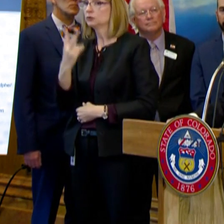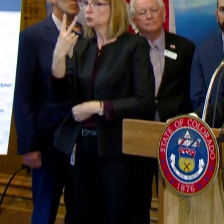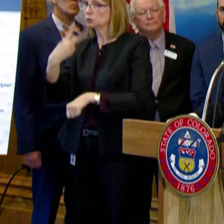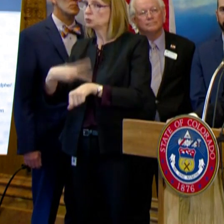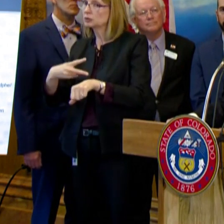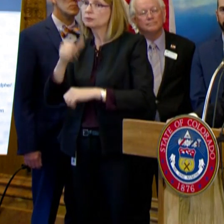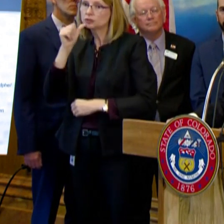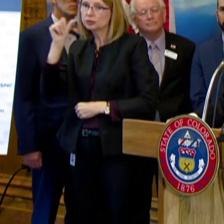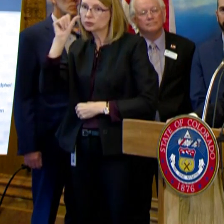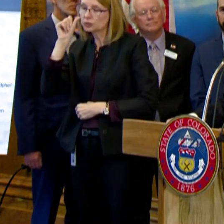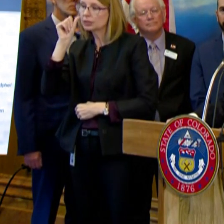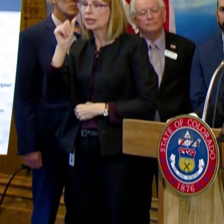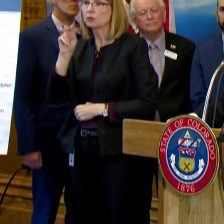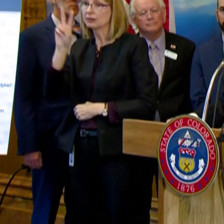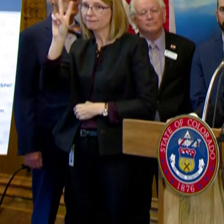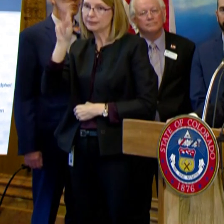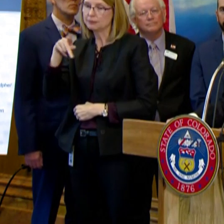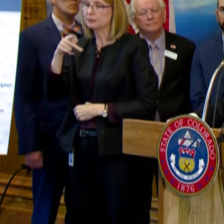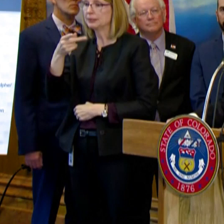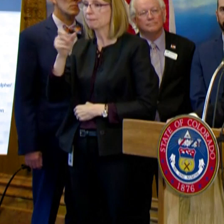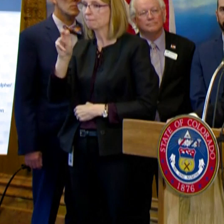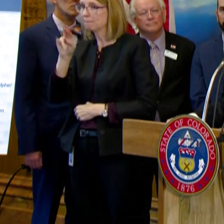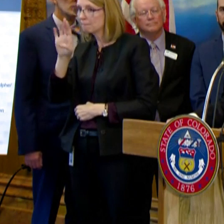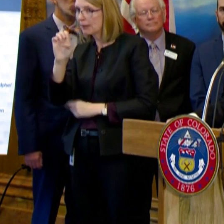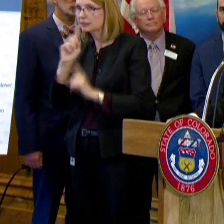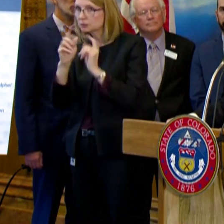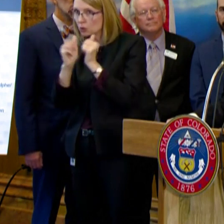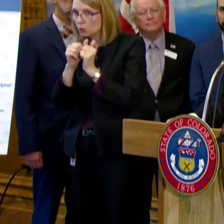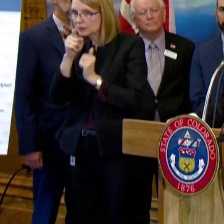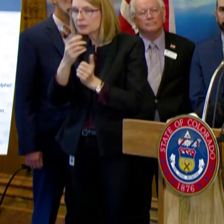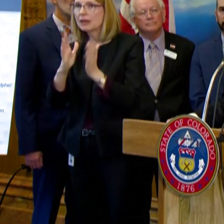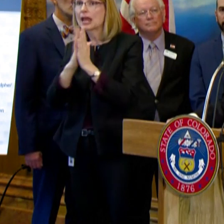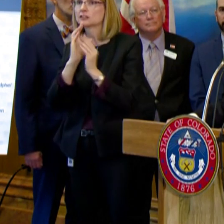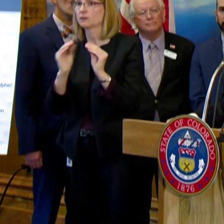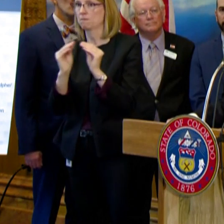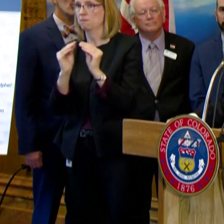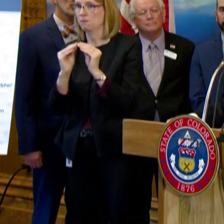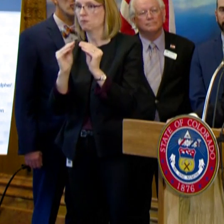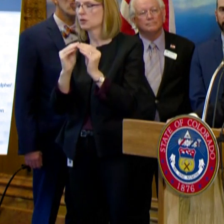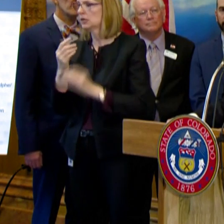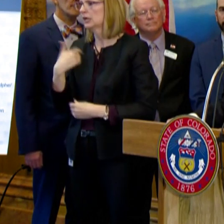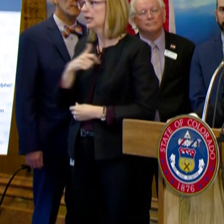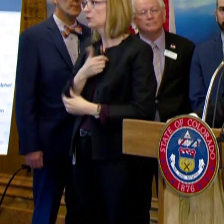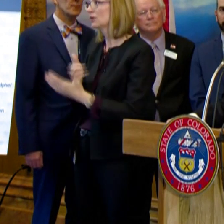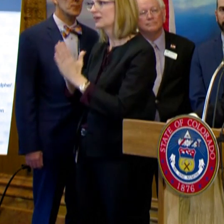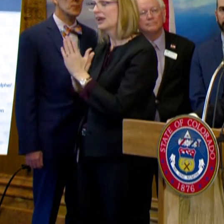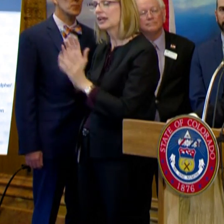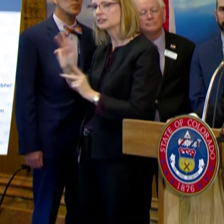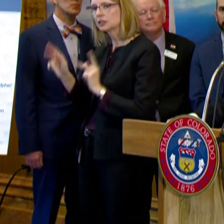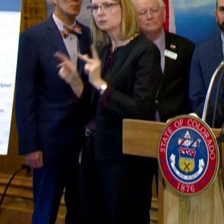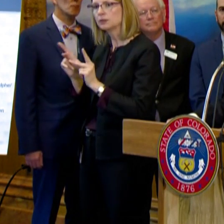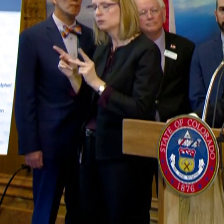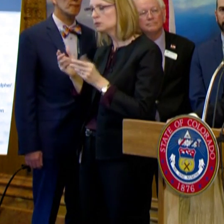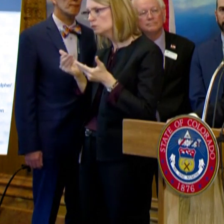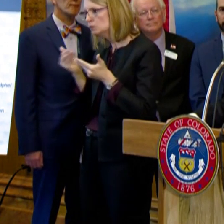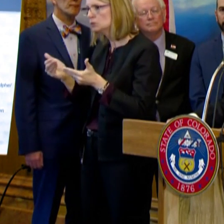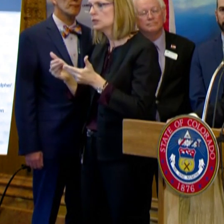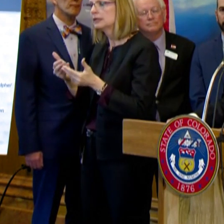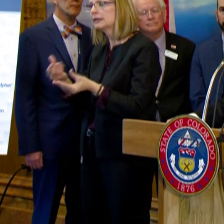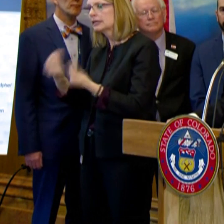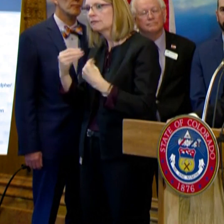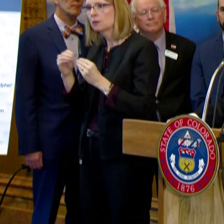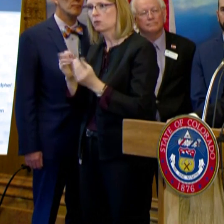Pence yesterday. We look forward to hearing back. We also encourage the delegation to move forward with additional surge resources